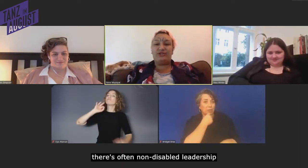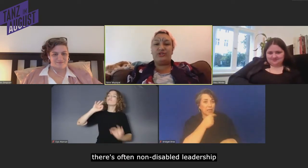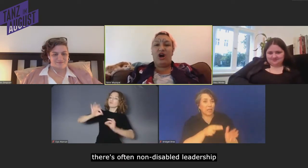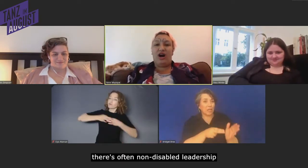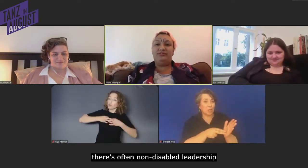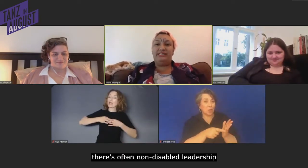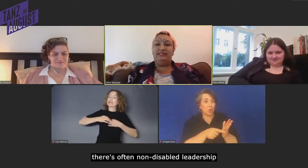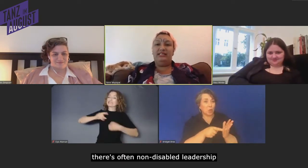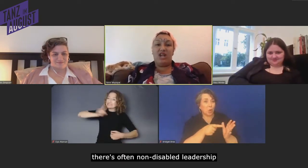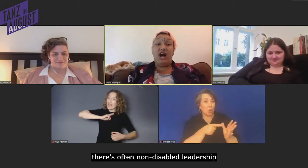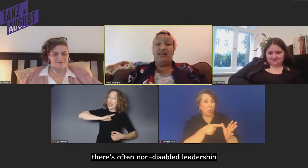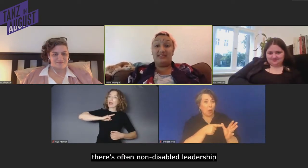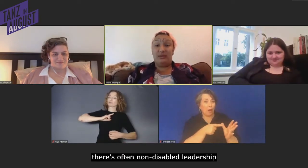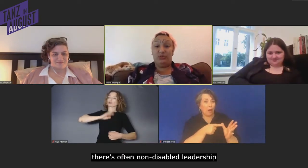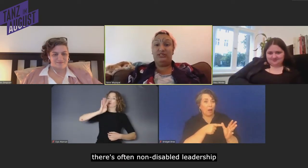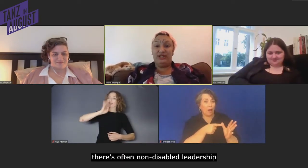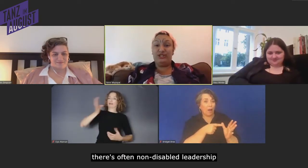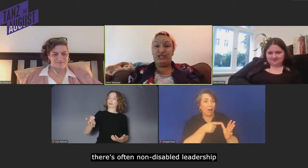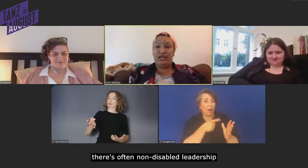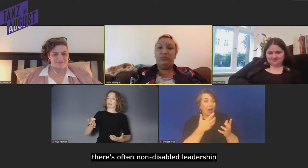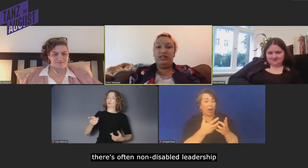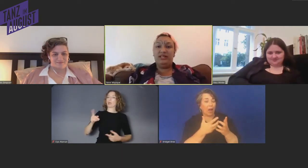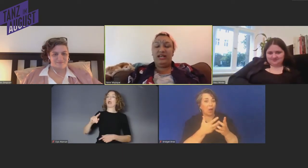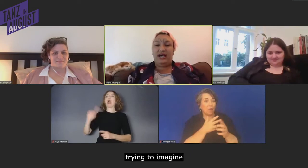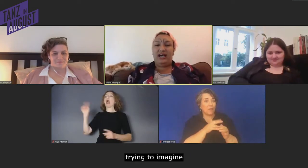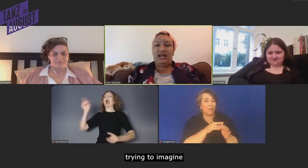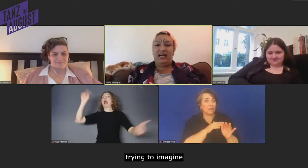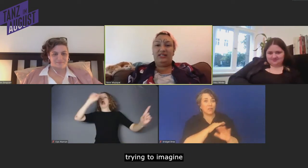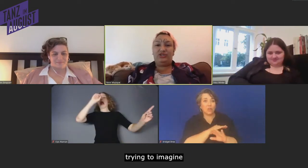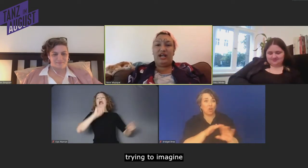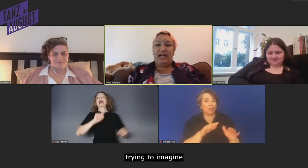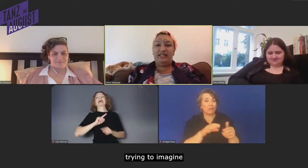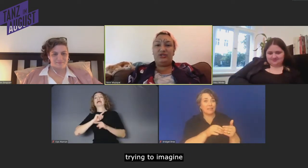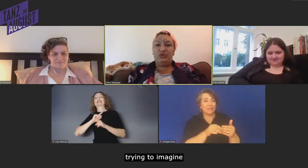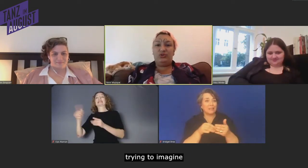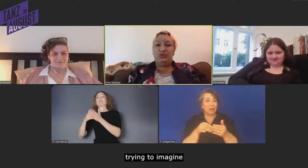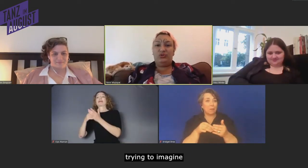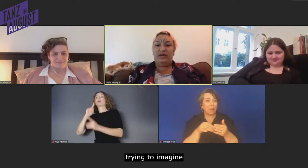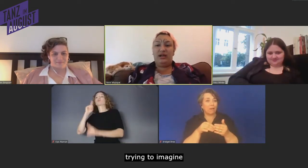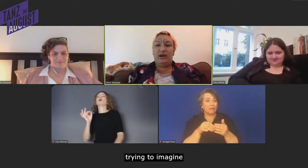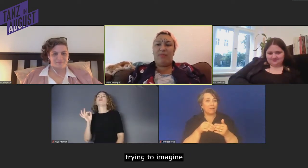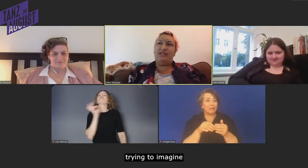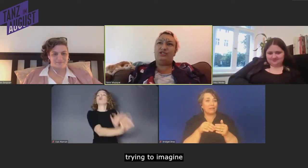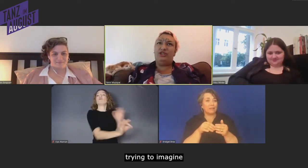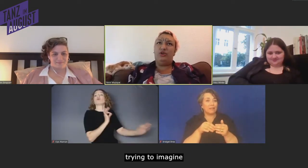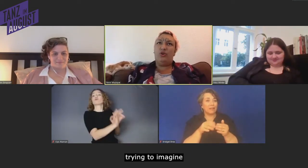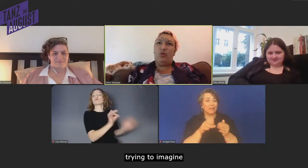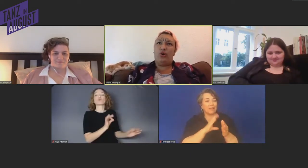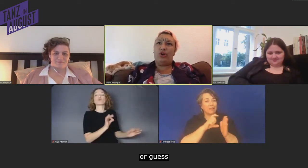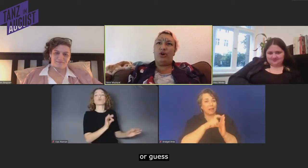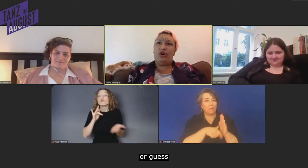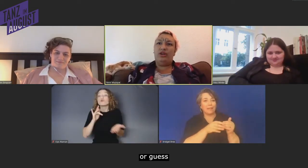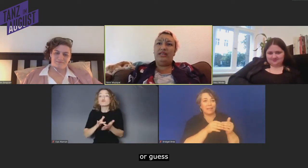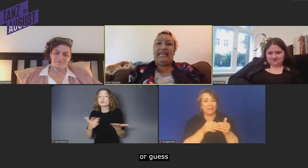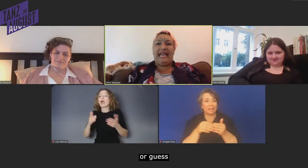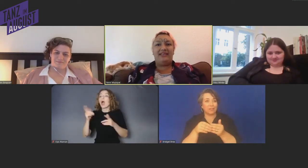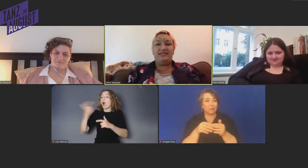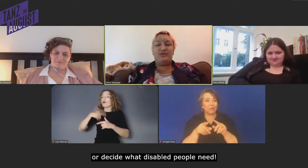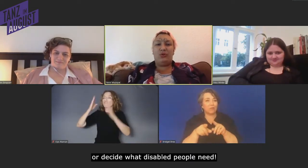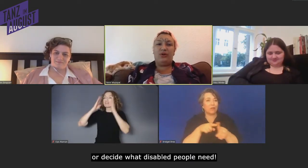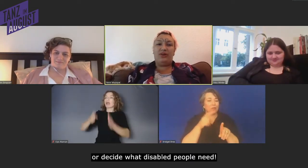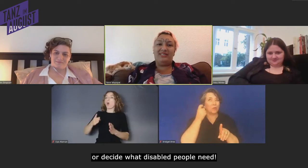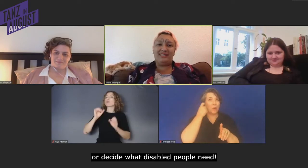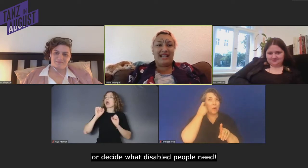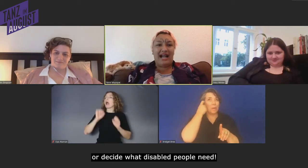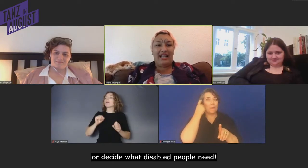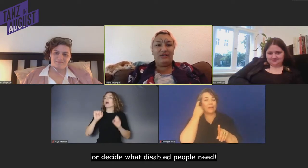there's often non-disabled leadership trying to imagine or guess